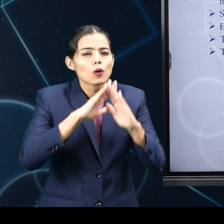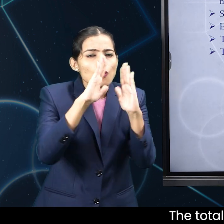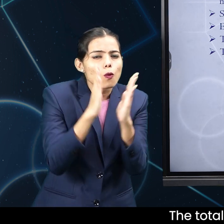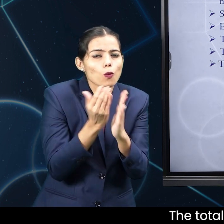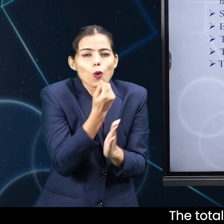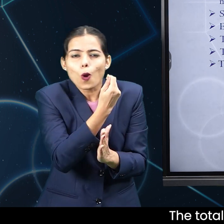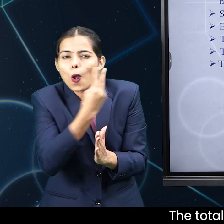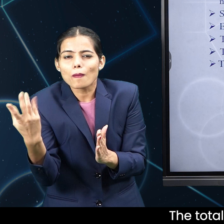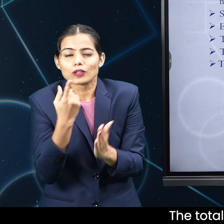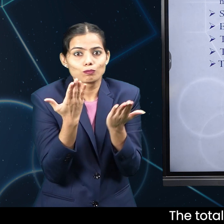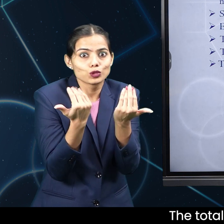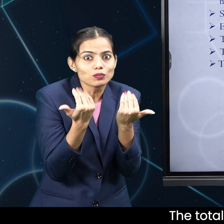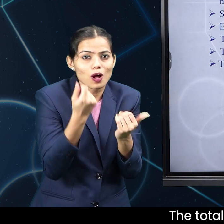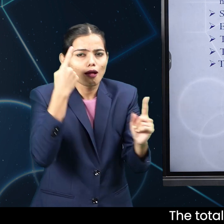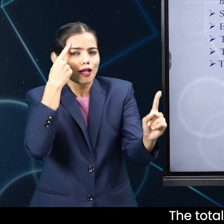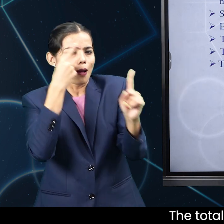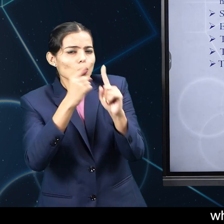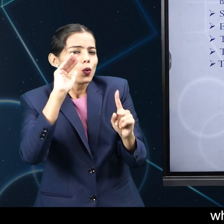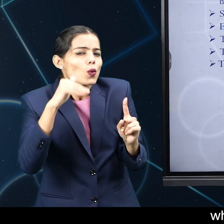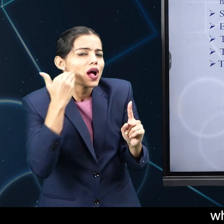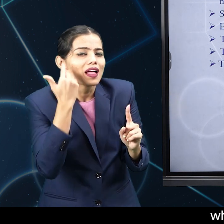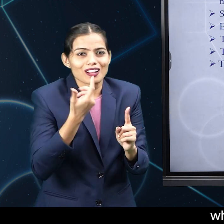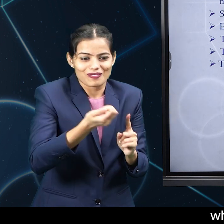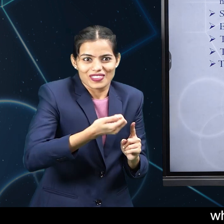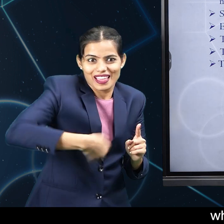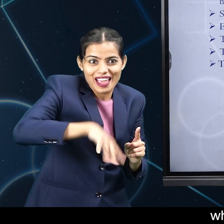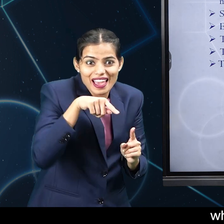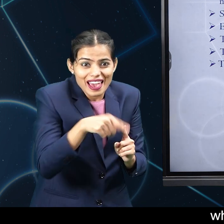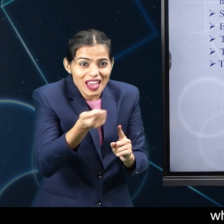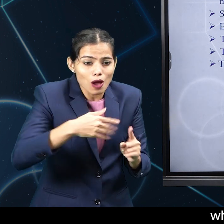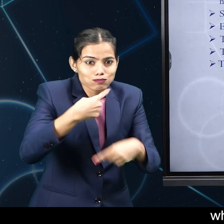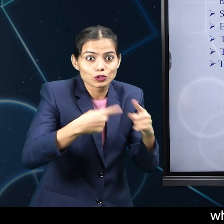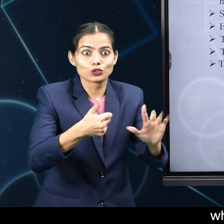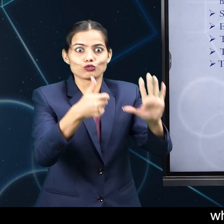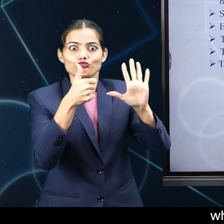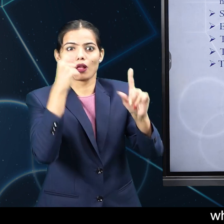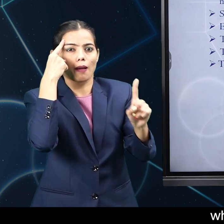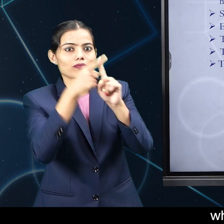The total number of possible outcomes when one die is rolled is equal to 6.